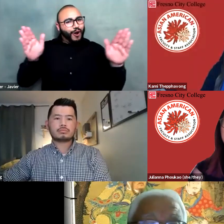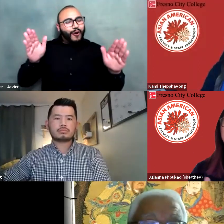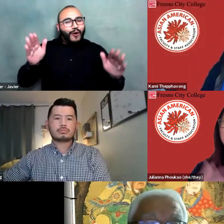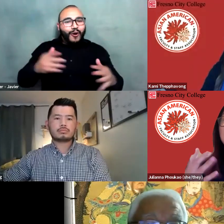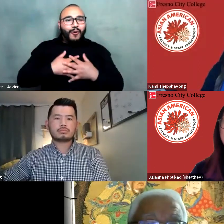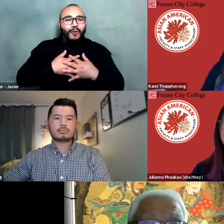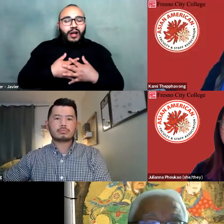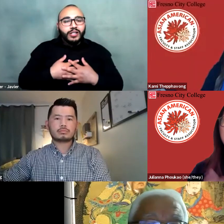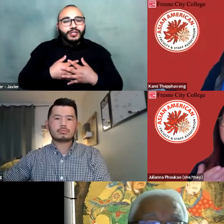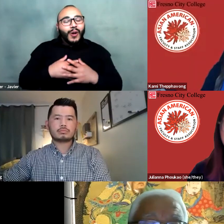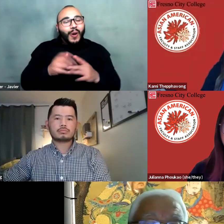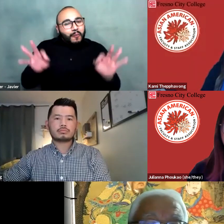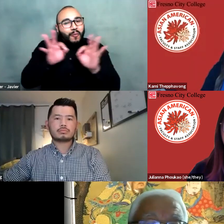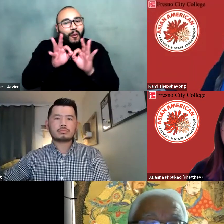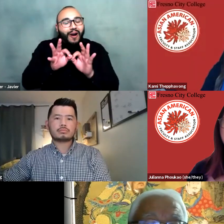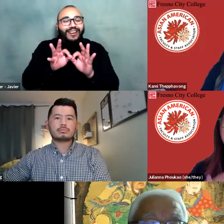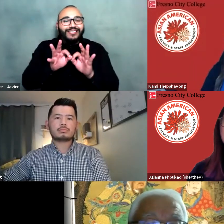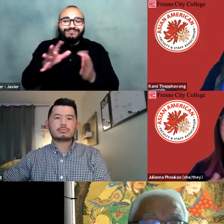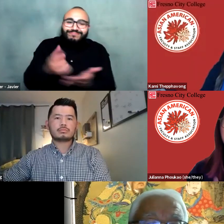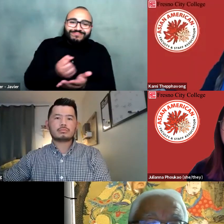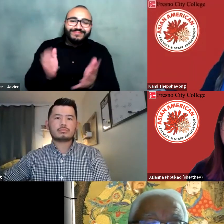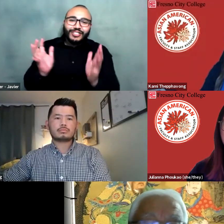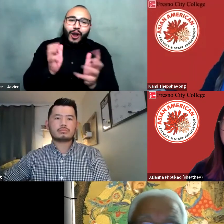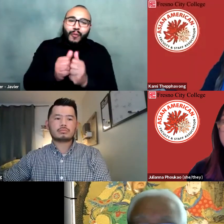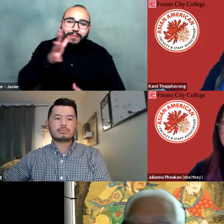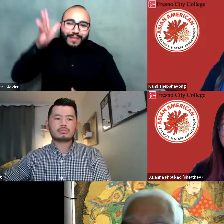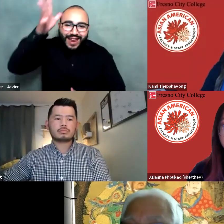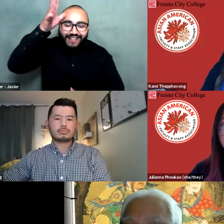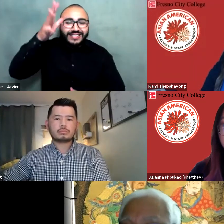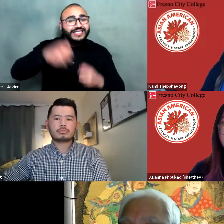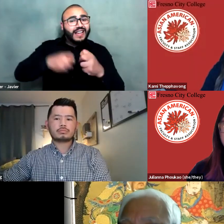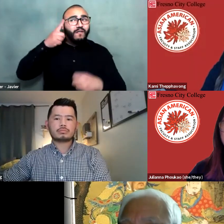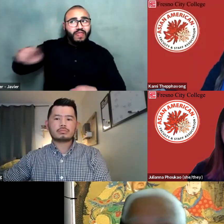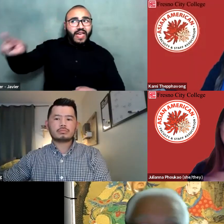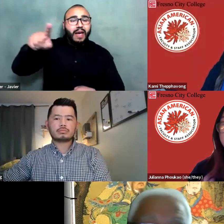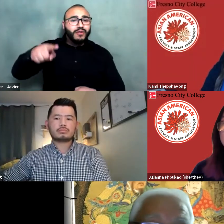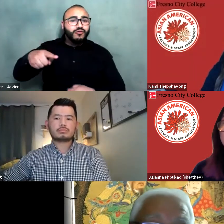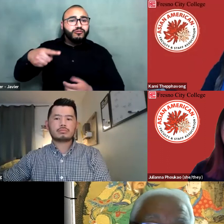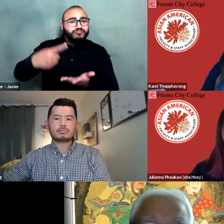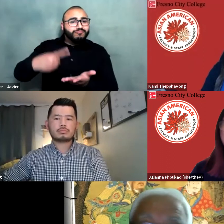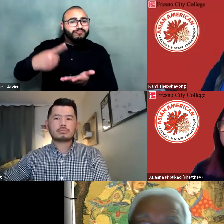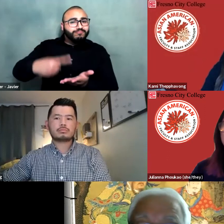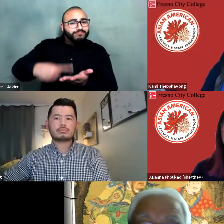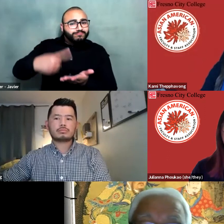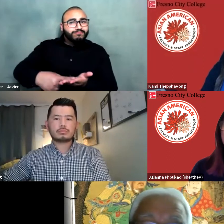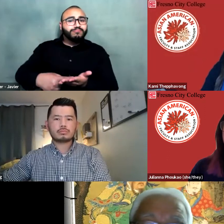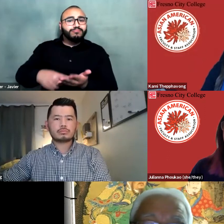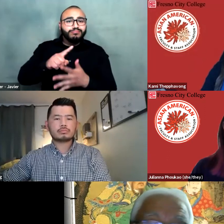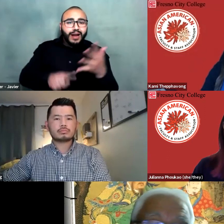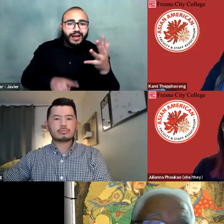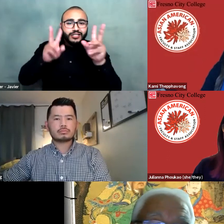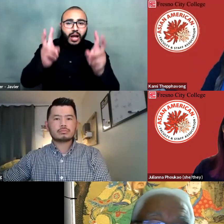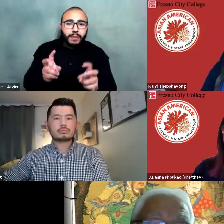make sure if you can talk to your parents, and it may be hard for them to discuss things, but they may be super